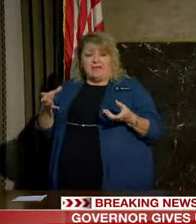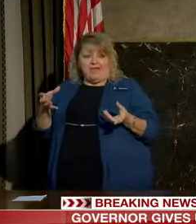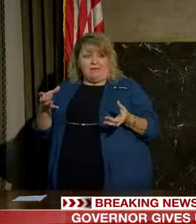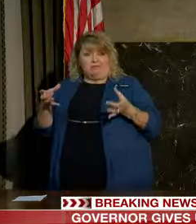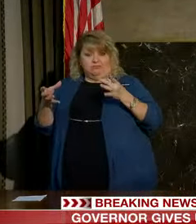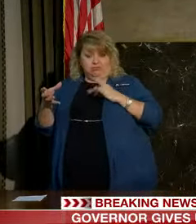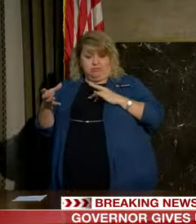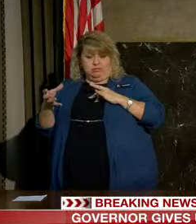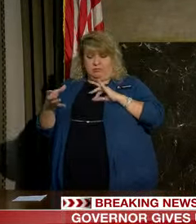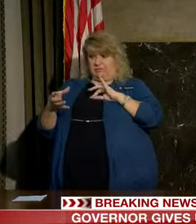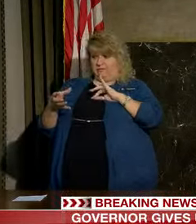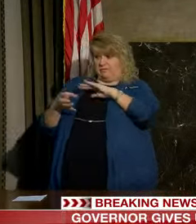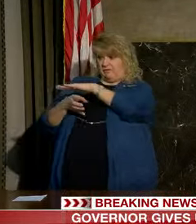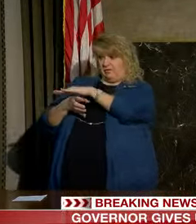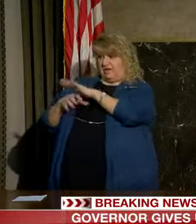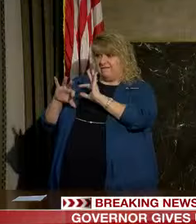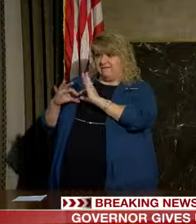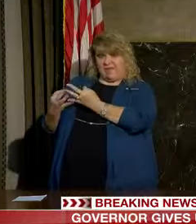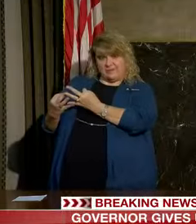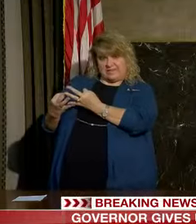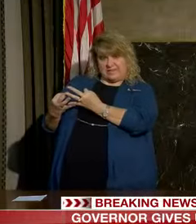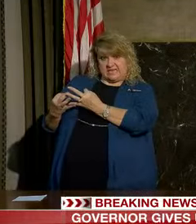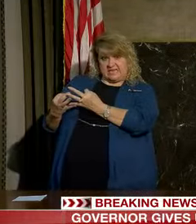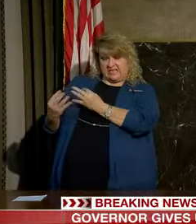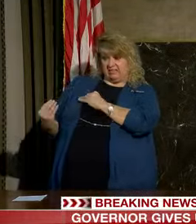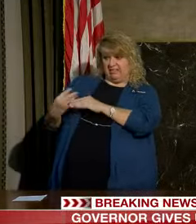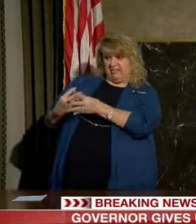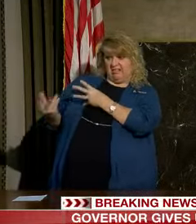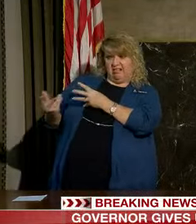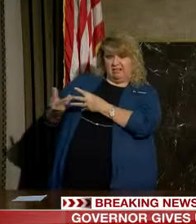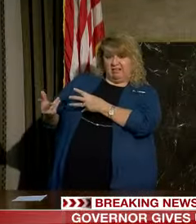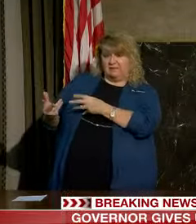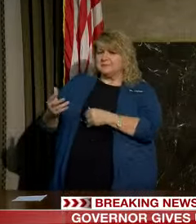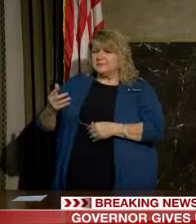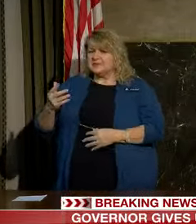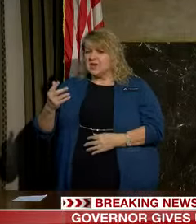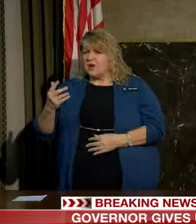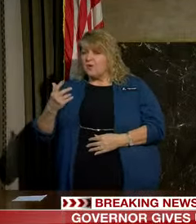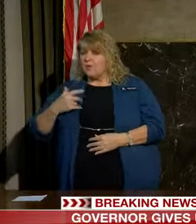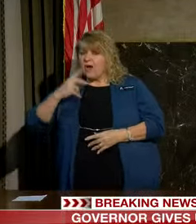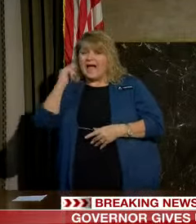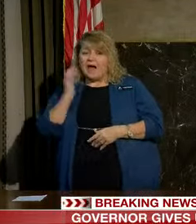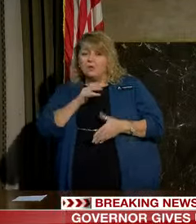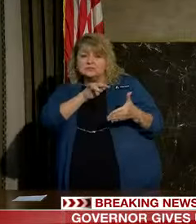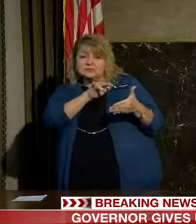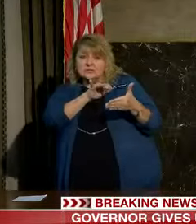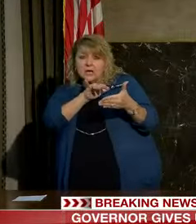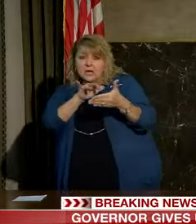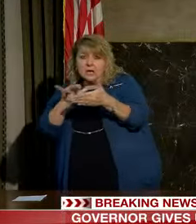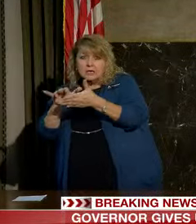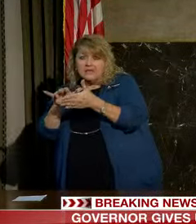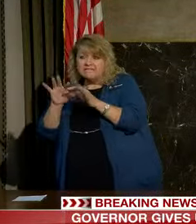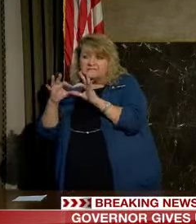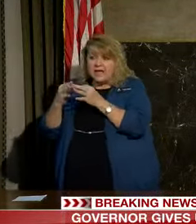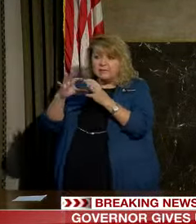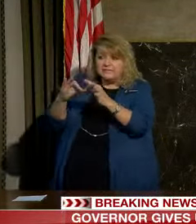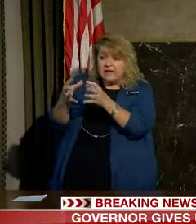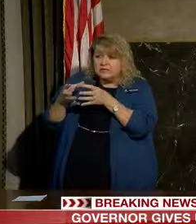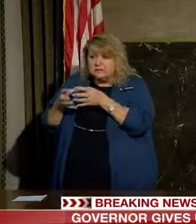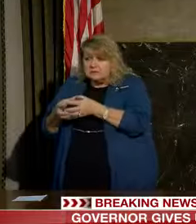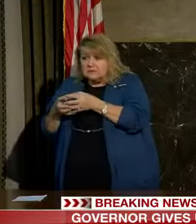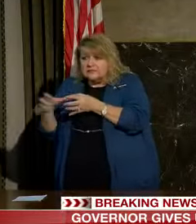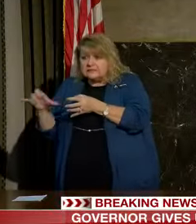thankfully, seen any evidence in our data that transmission has picked up because of that, but it's not